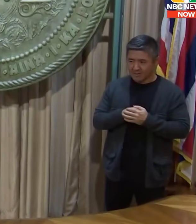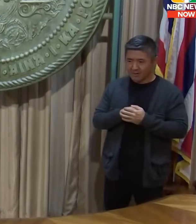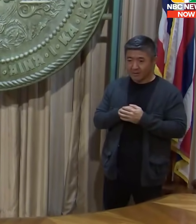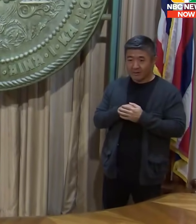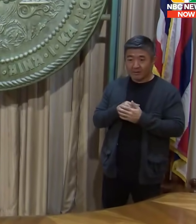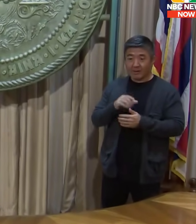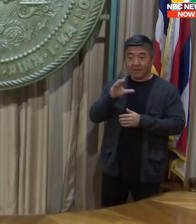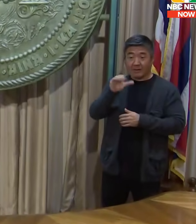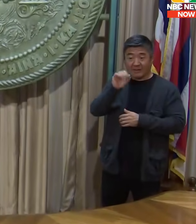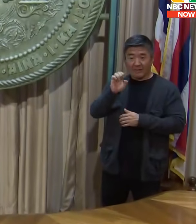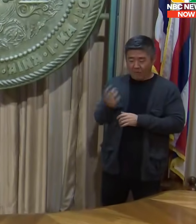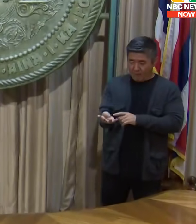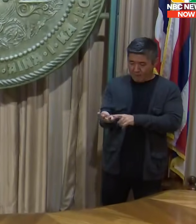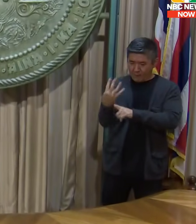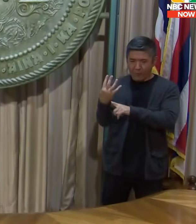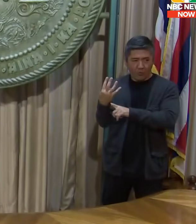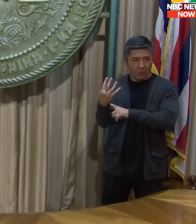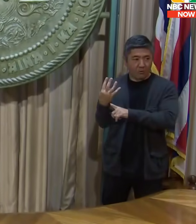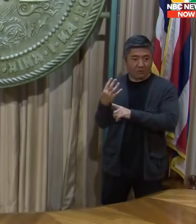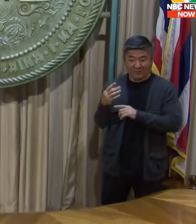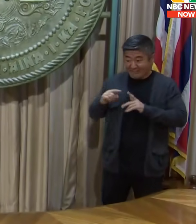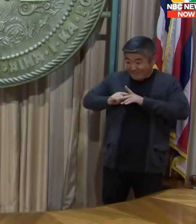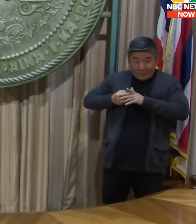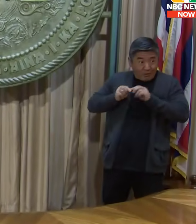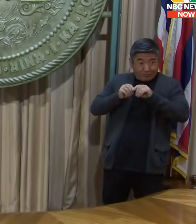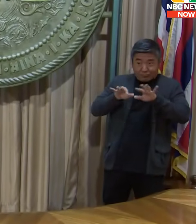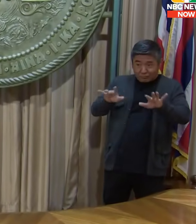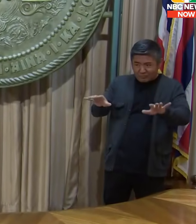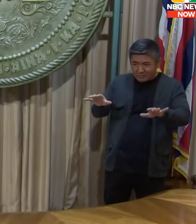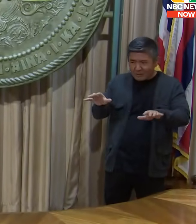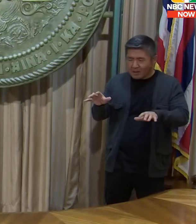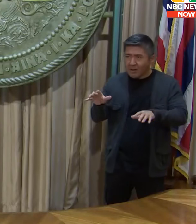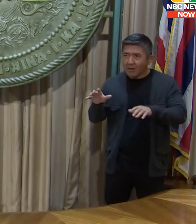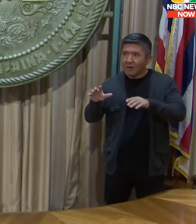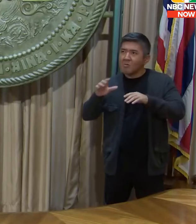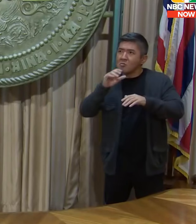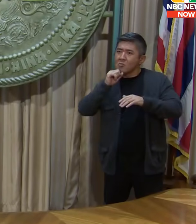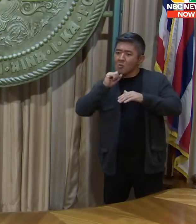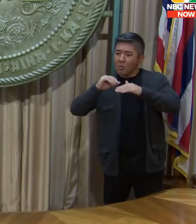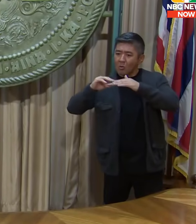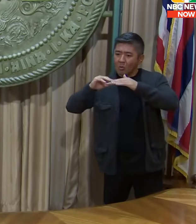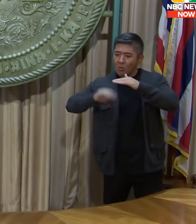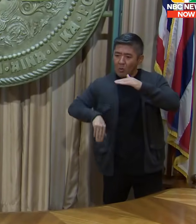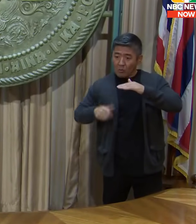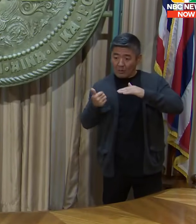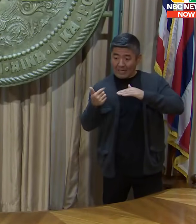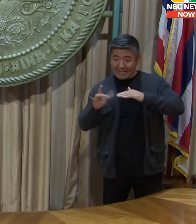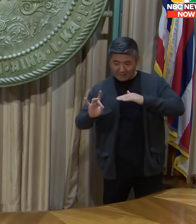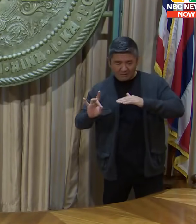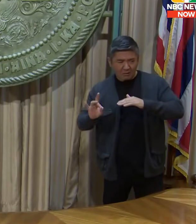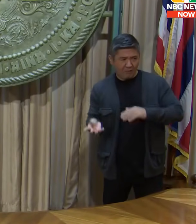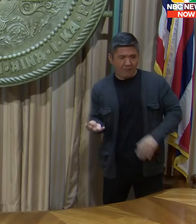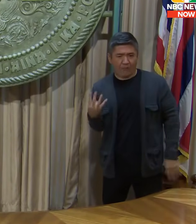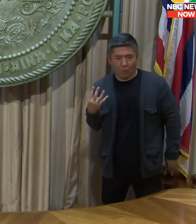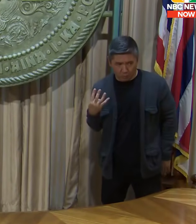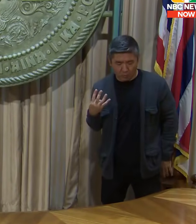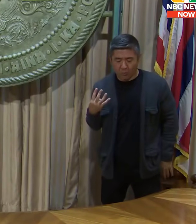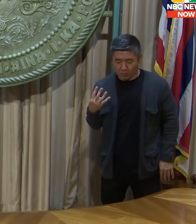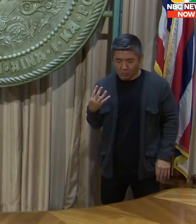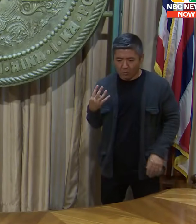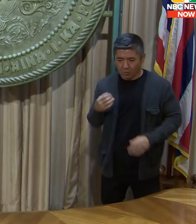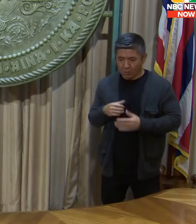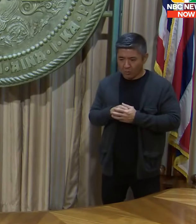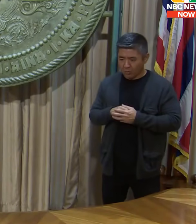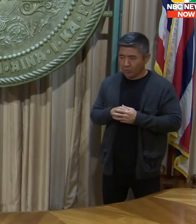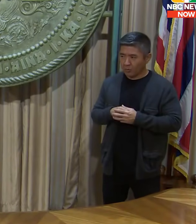we've seen since this outbreak began were among those under 18 years of age. Clearly, it's a